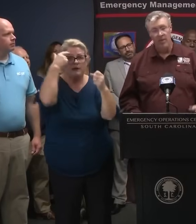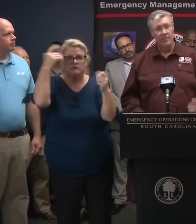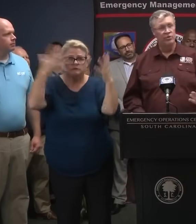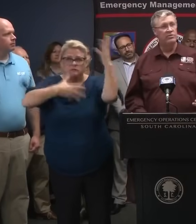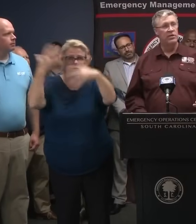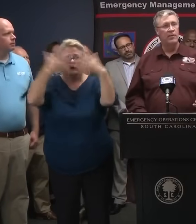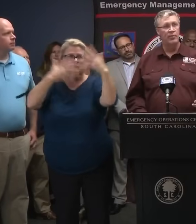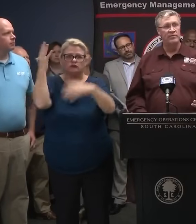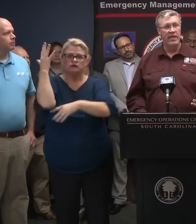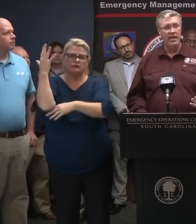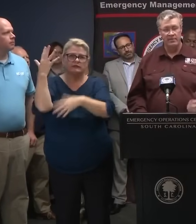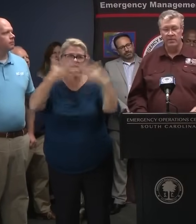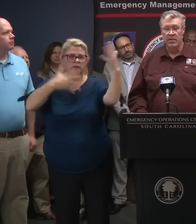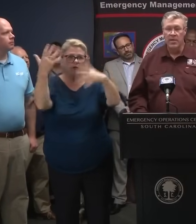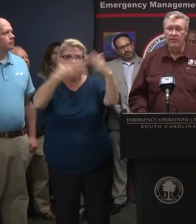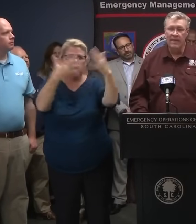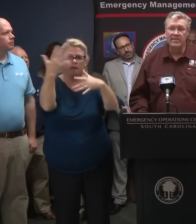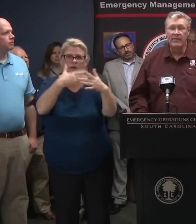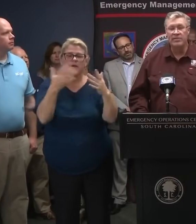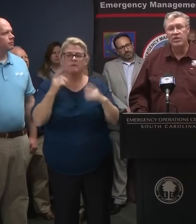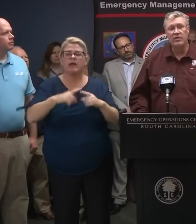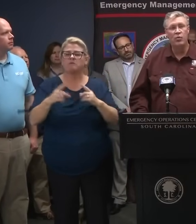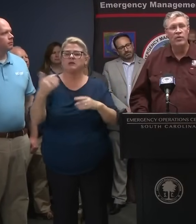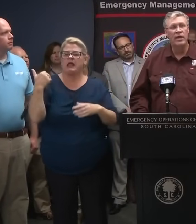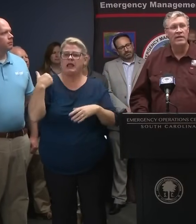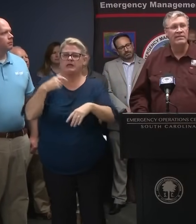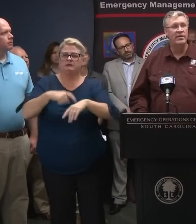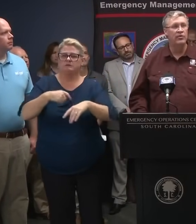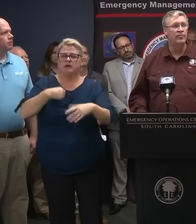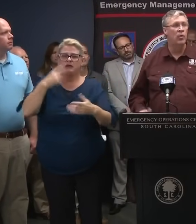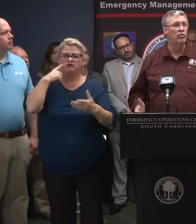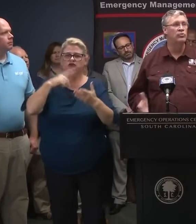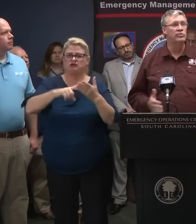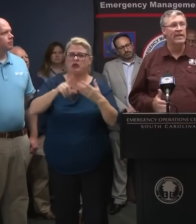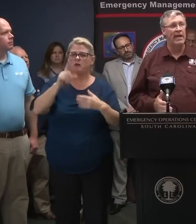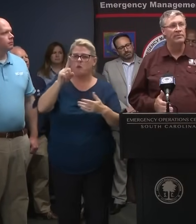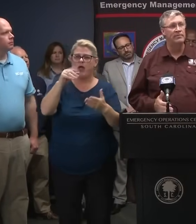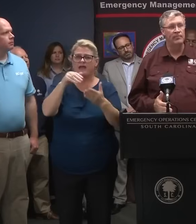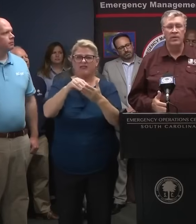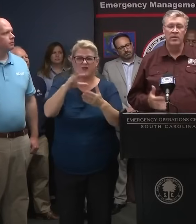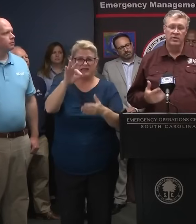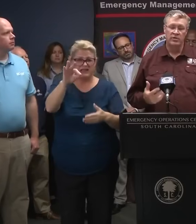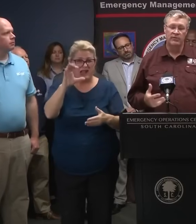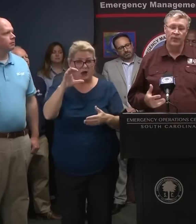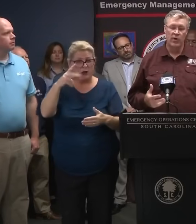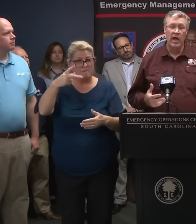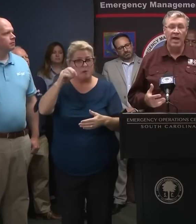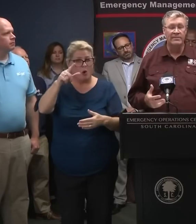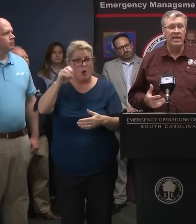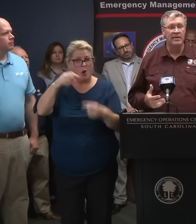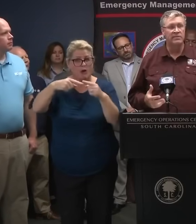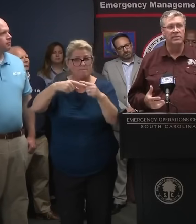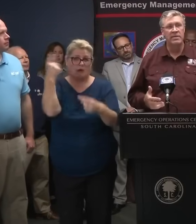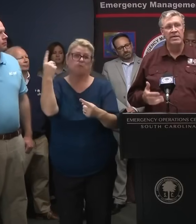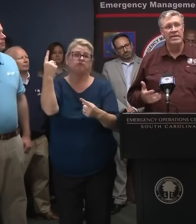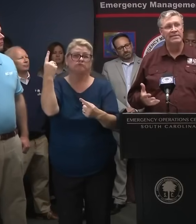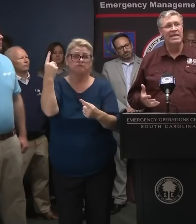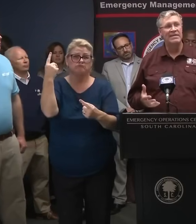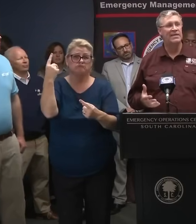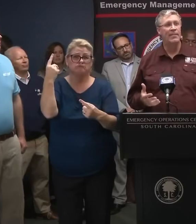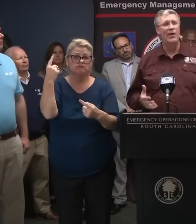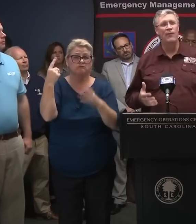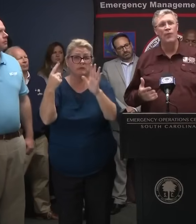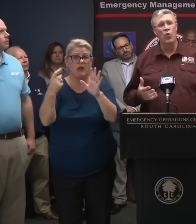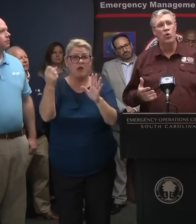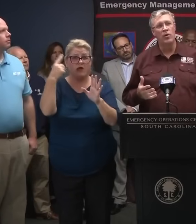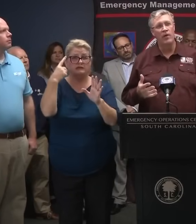down. But just a couple of stats. Last time I checked, more than 1,900 poles were snapped. Just for context, it